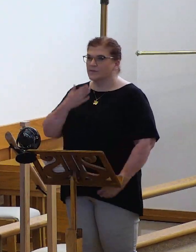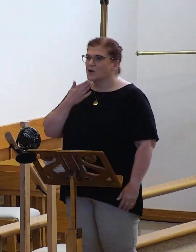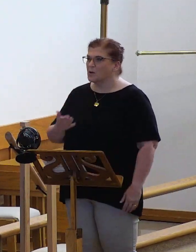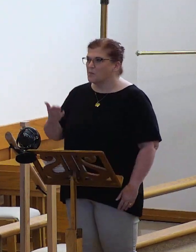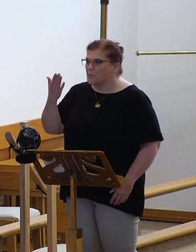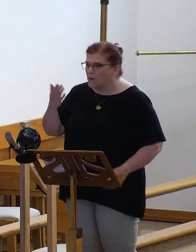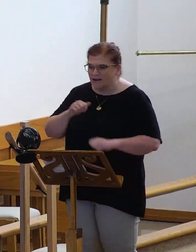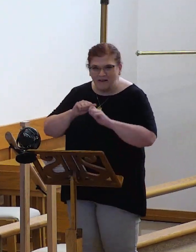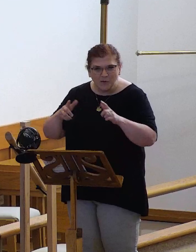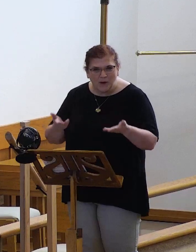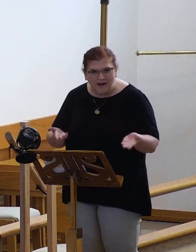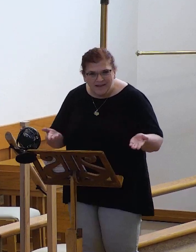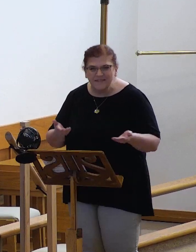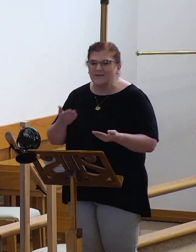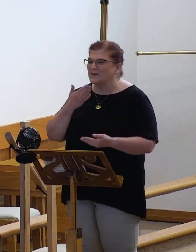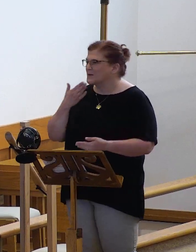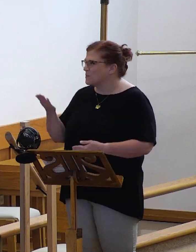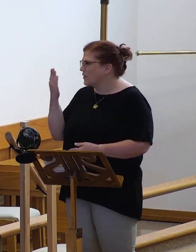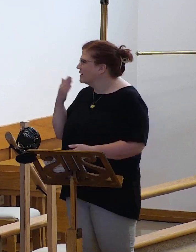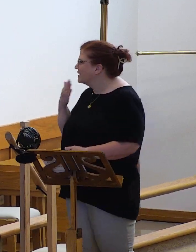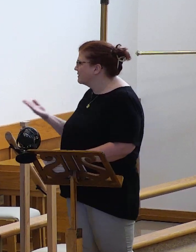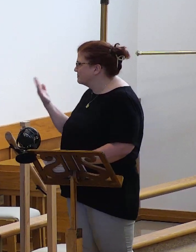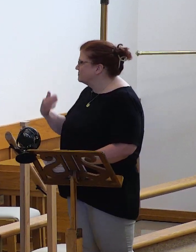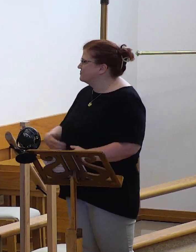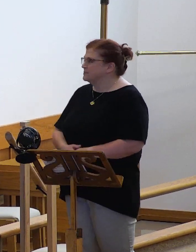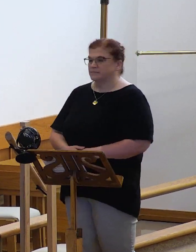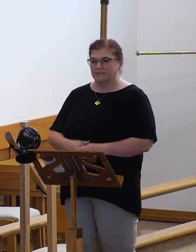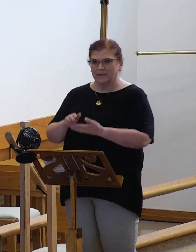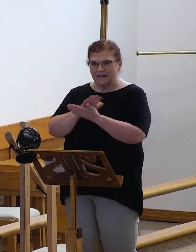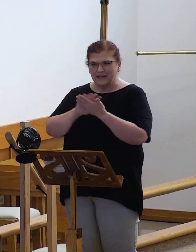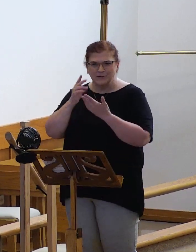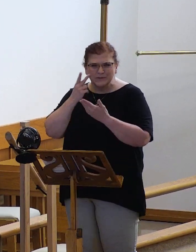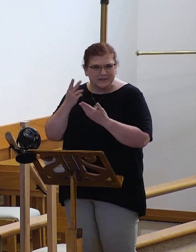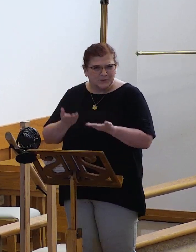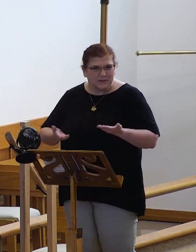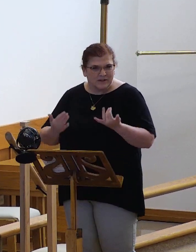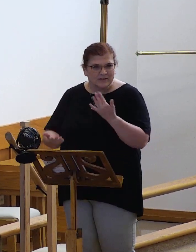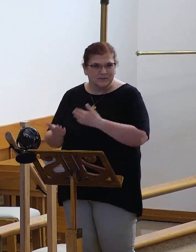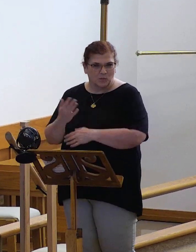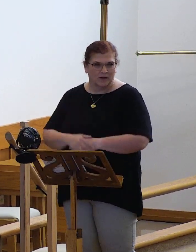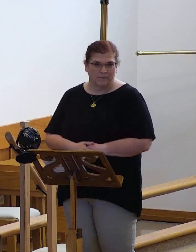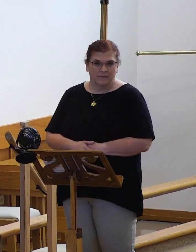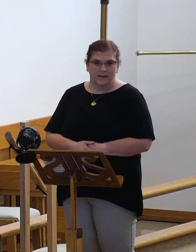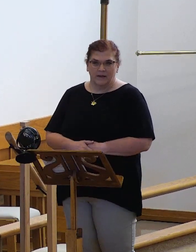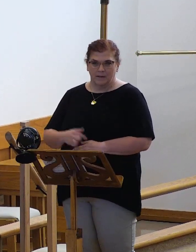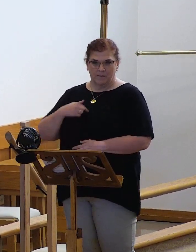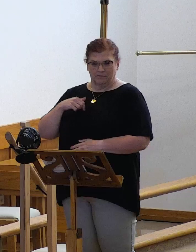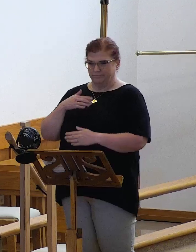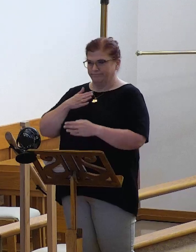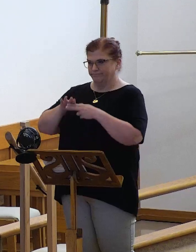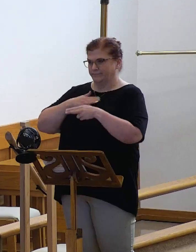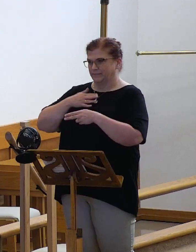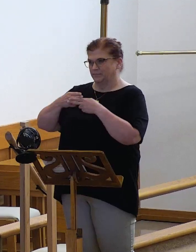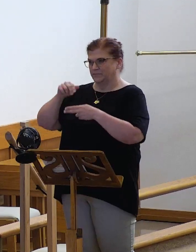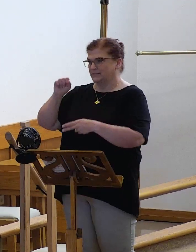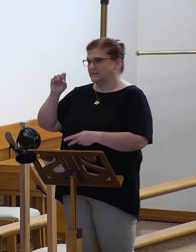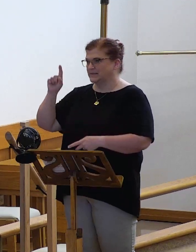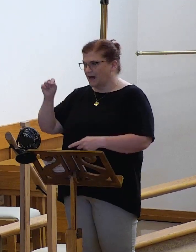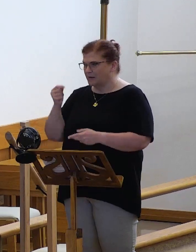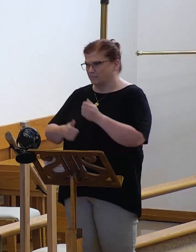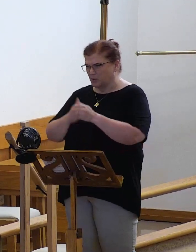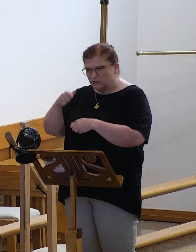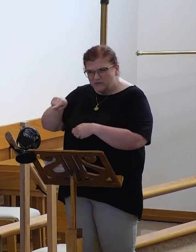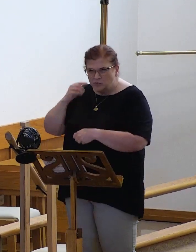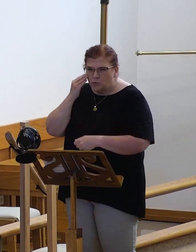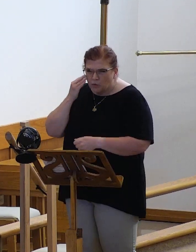Good morning, everyone. Good morning. Good morning. Nice to see everybody here this morning. I am Scott Edinburgh, as most of you